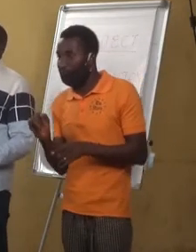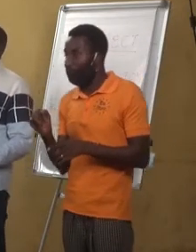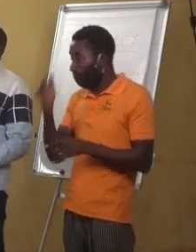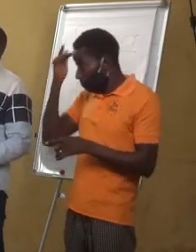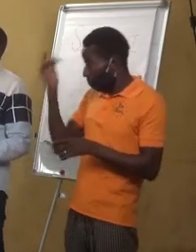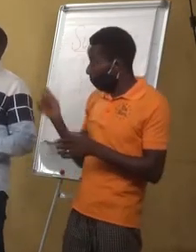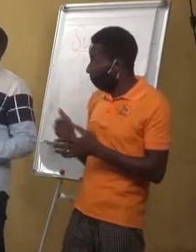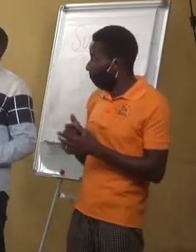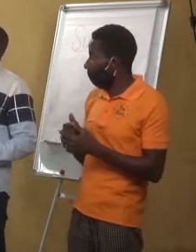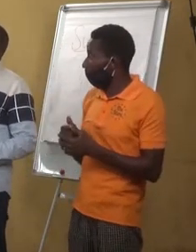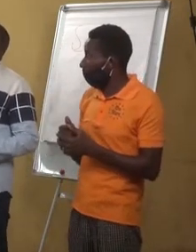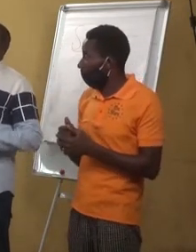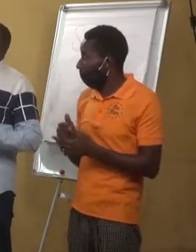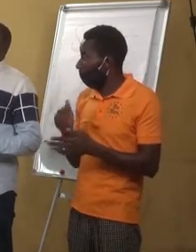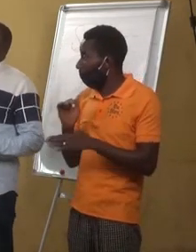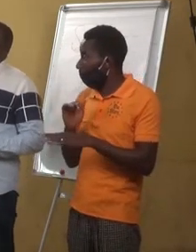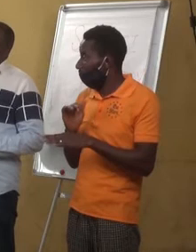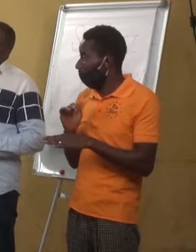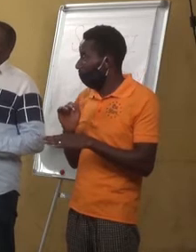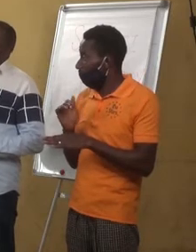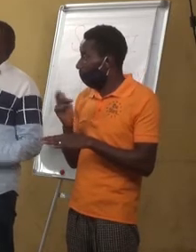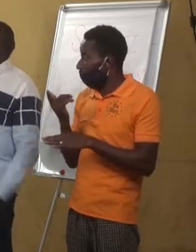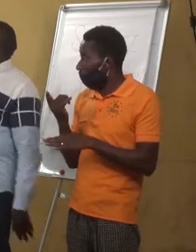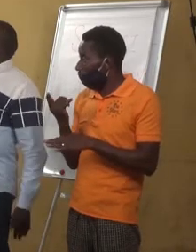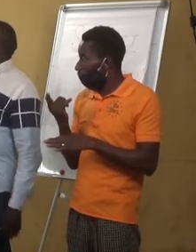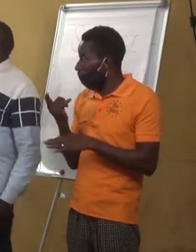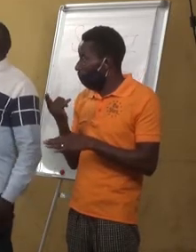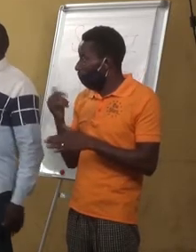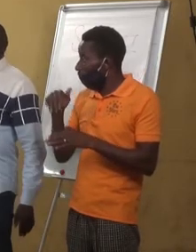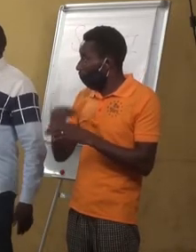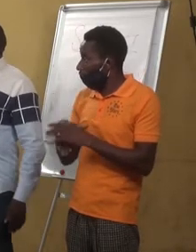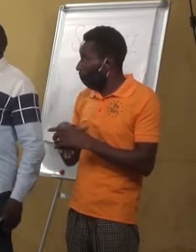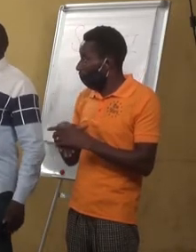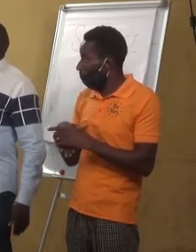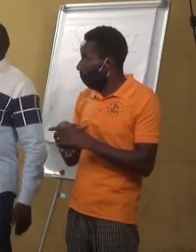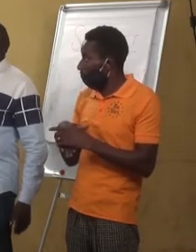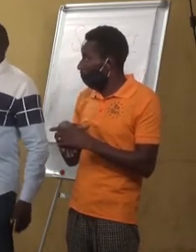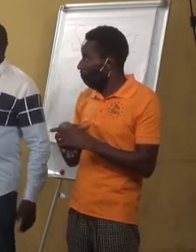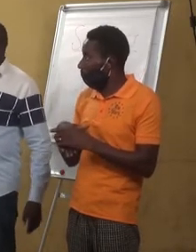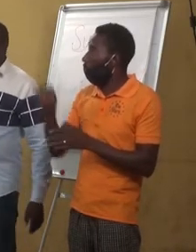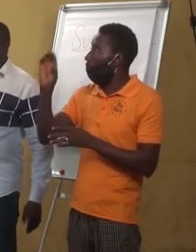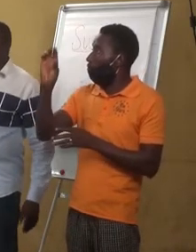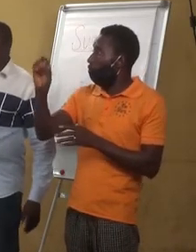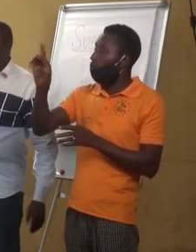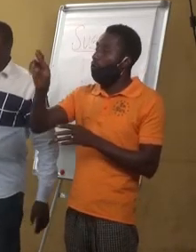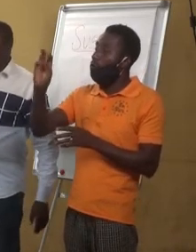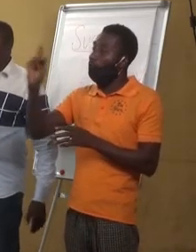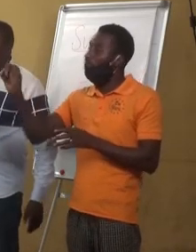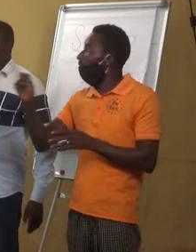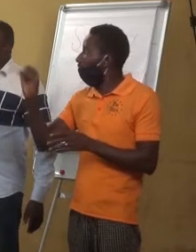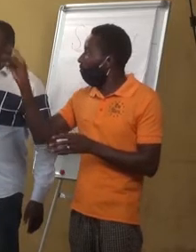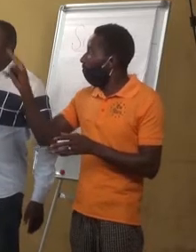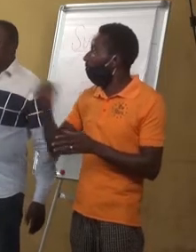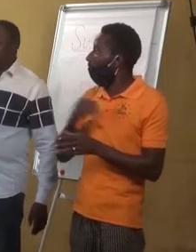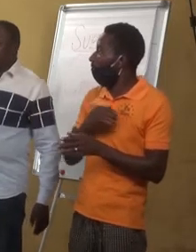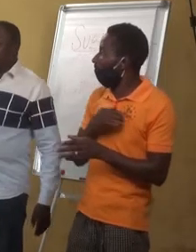the ordinary and the coordinate covalency is that in the case of ordinary combination, covalent bonding,